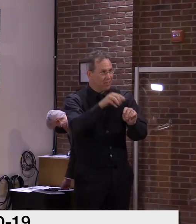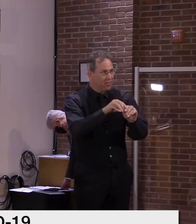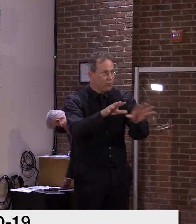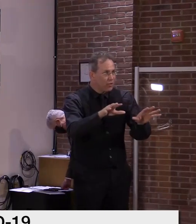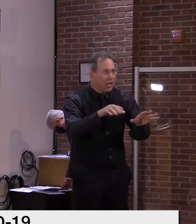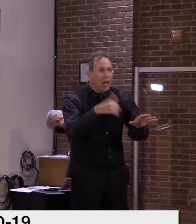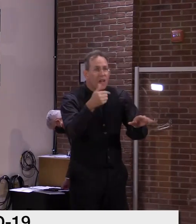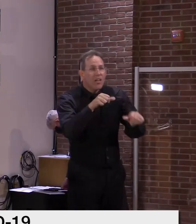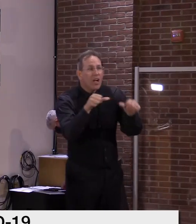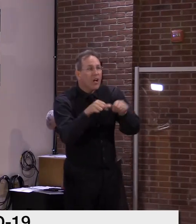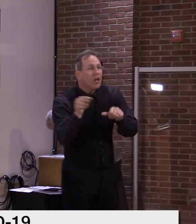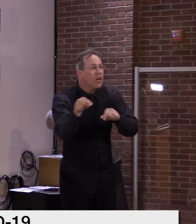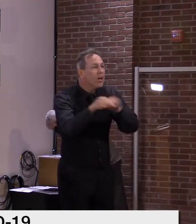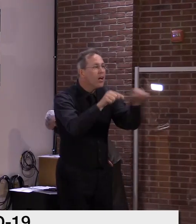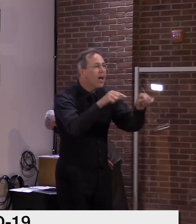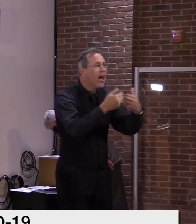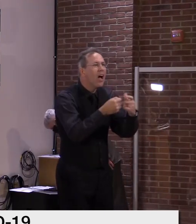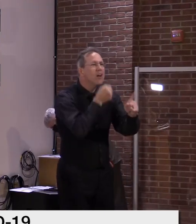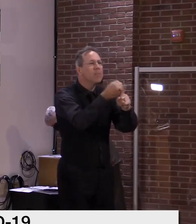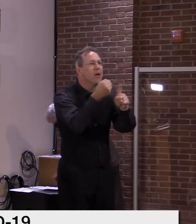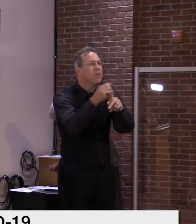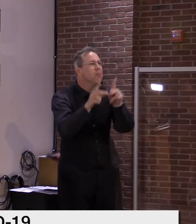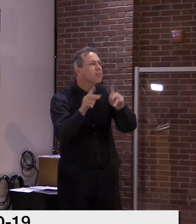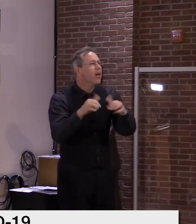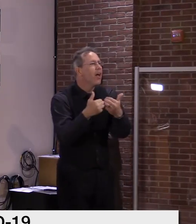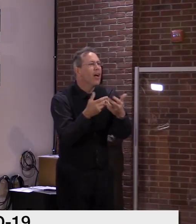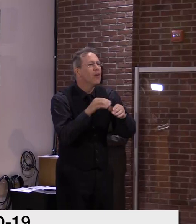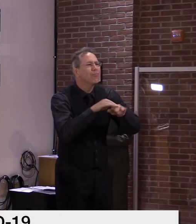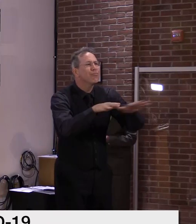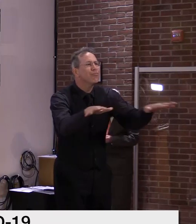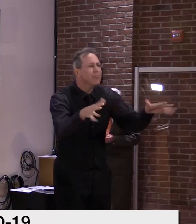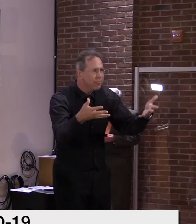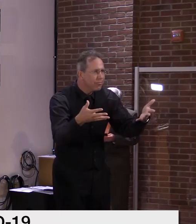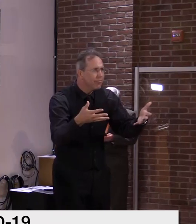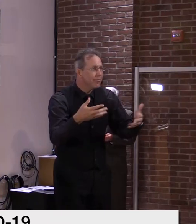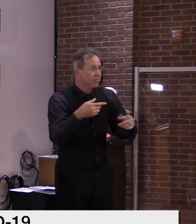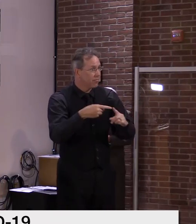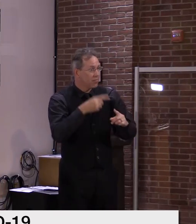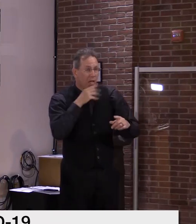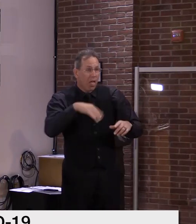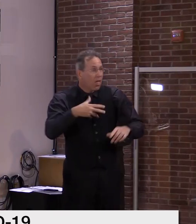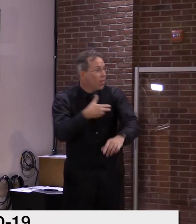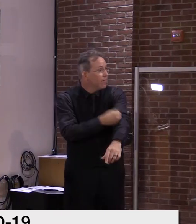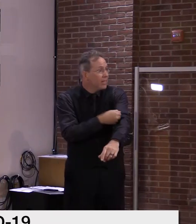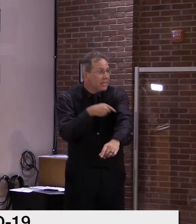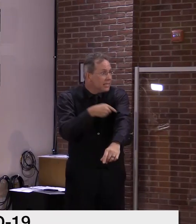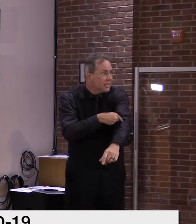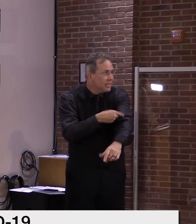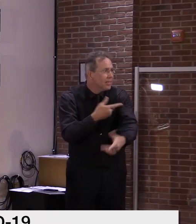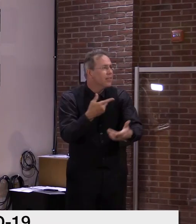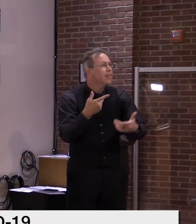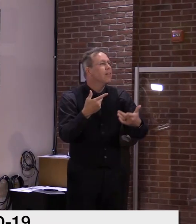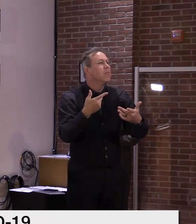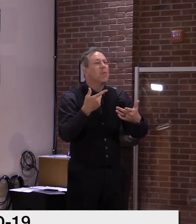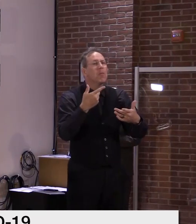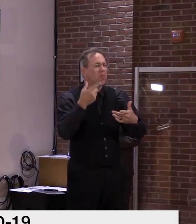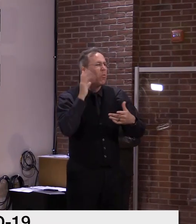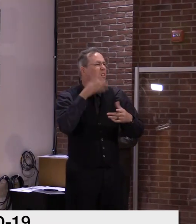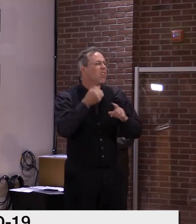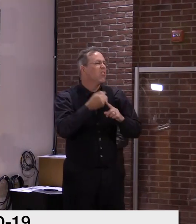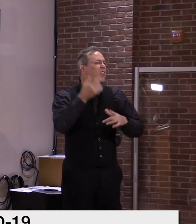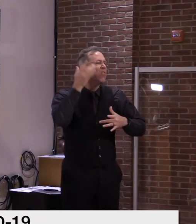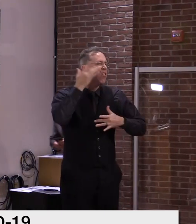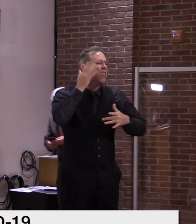affect people who aren't vaccinated, perhaps give mild illness, be part of